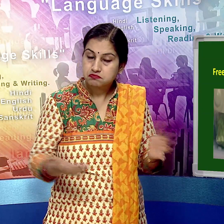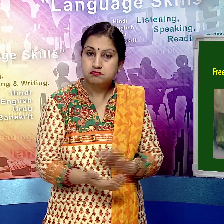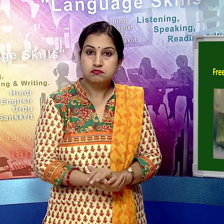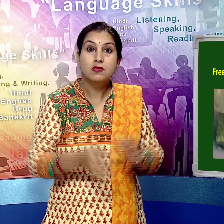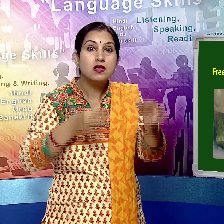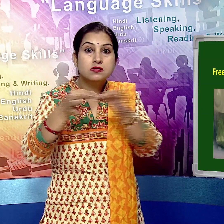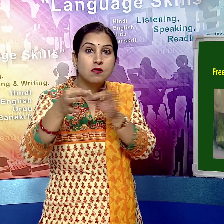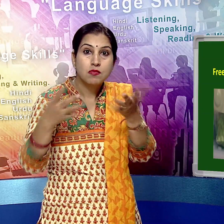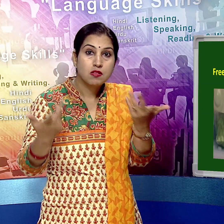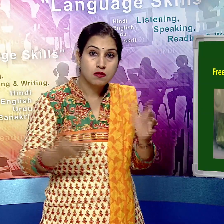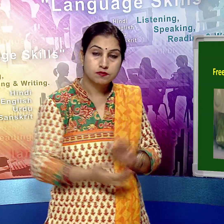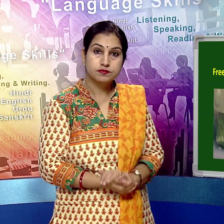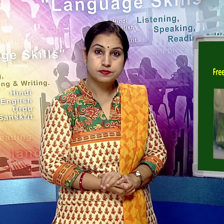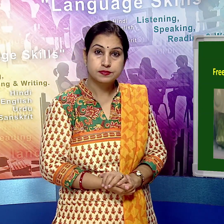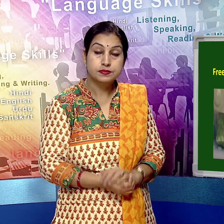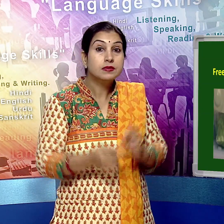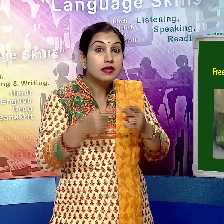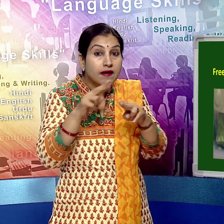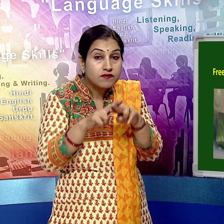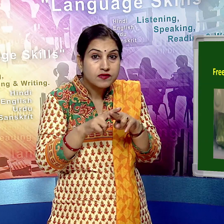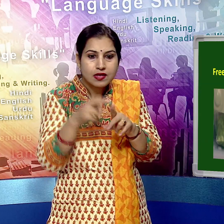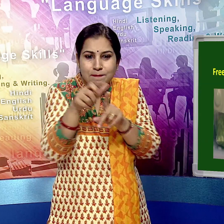Example is freezing of peas.